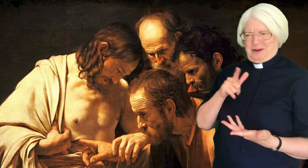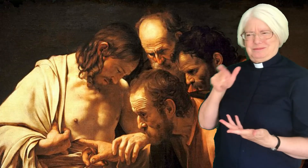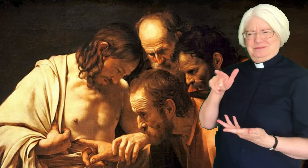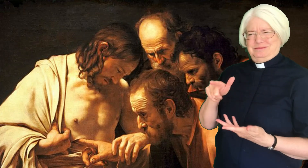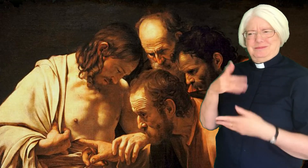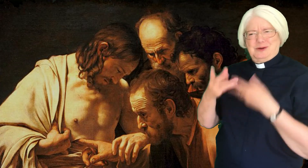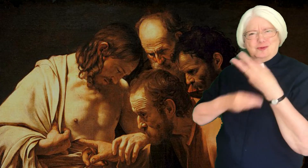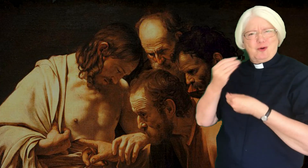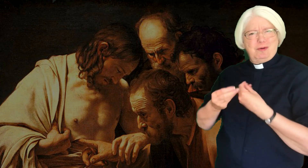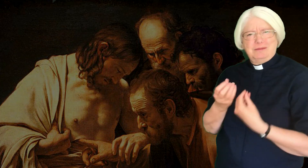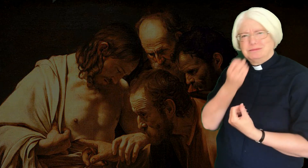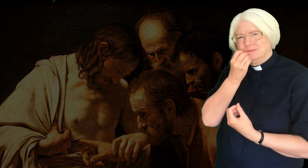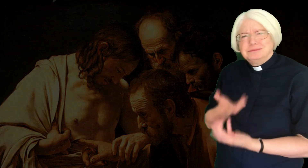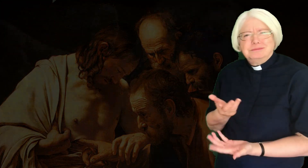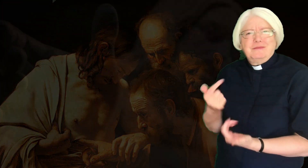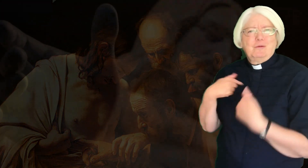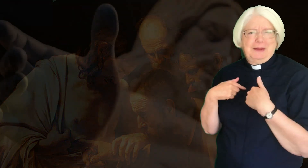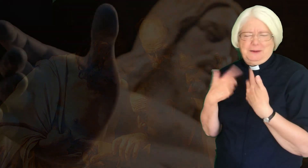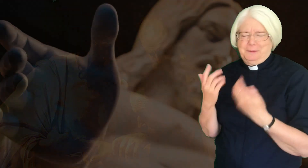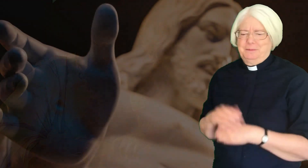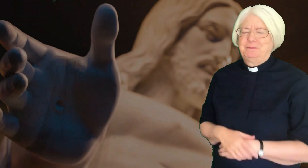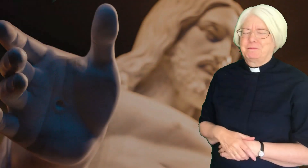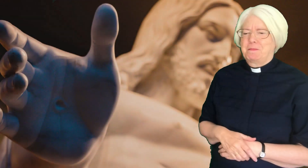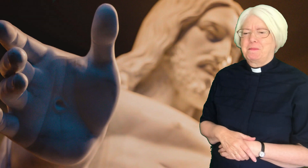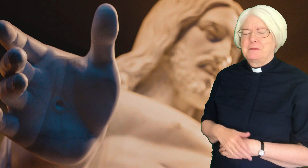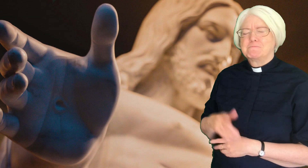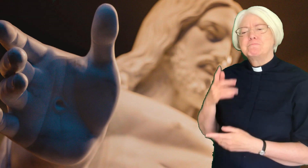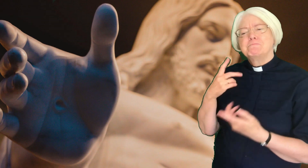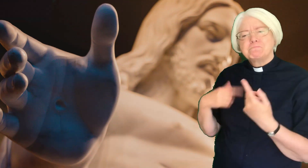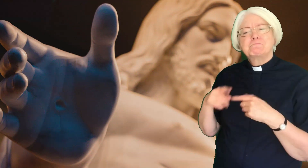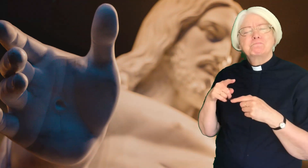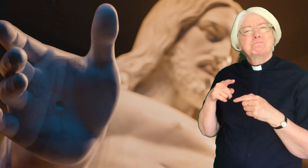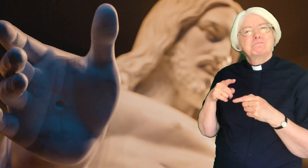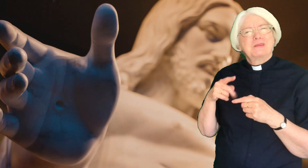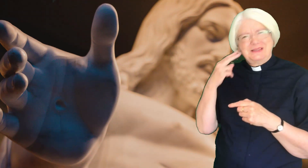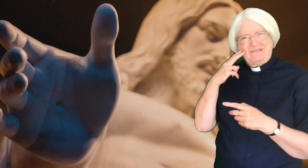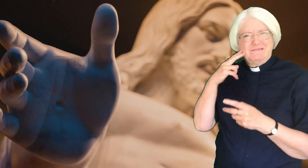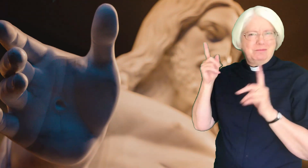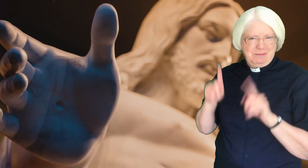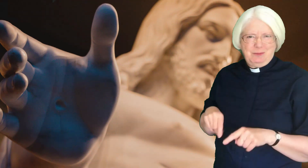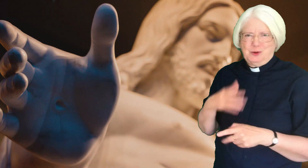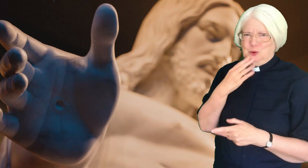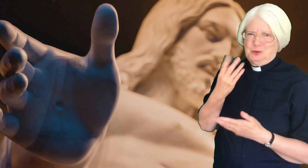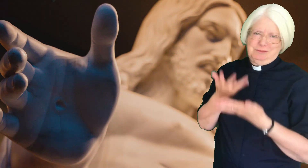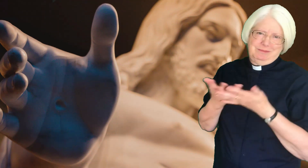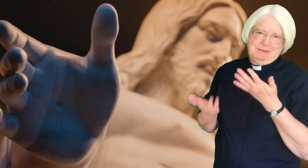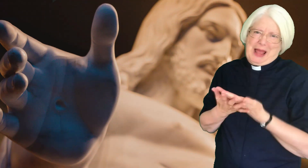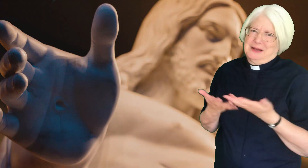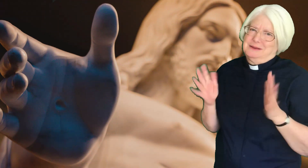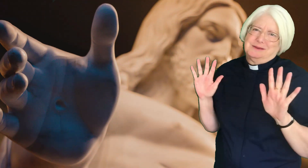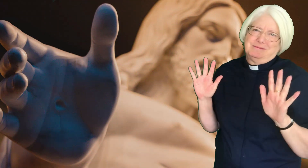But I have a second reason for liking this story. A second reason why the story is so important to